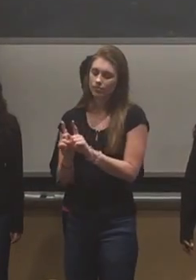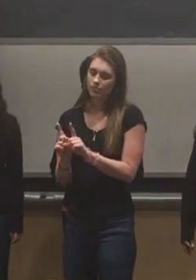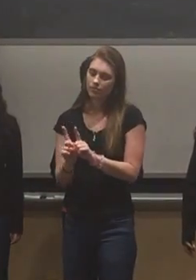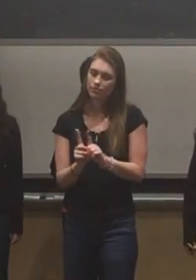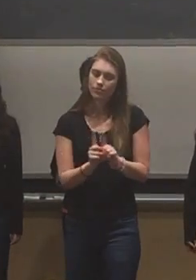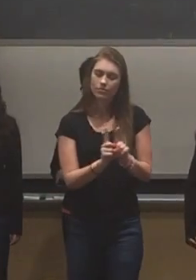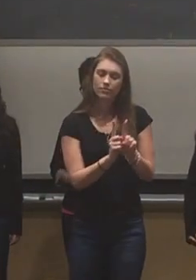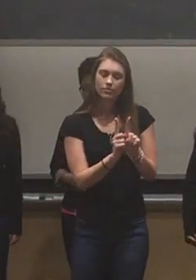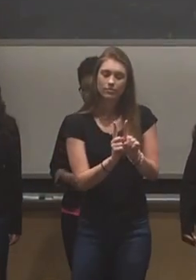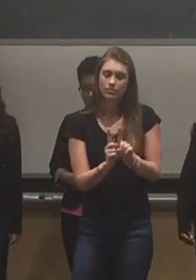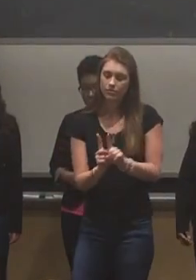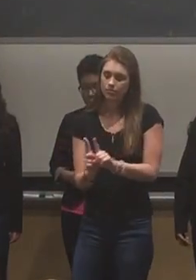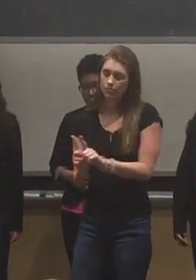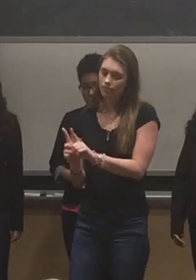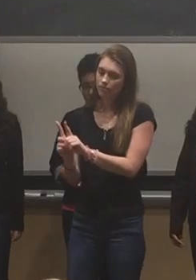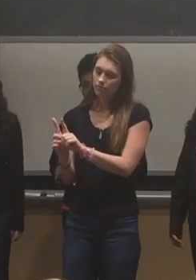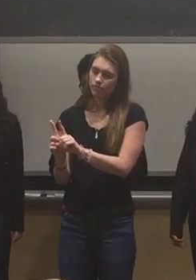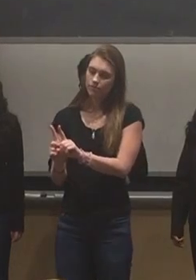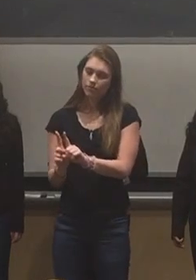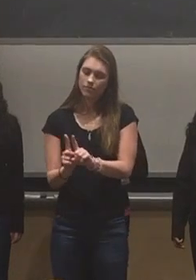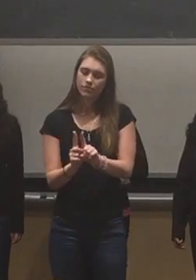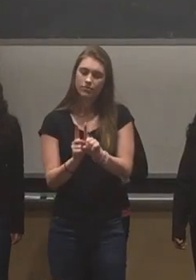Won't you stay? Won't